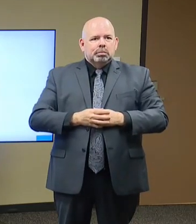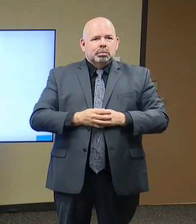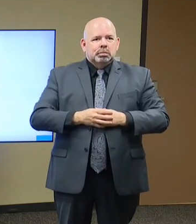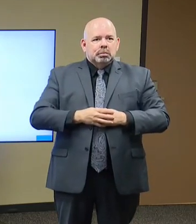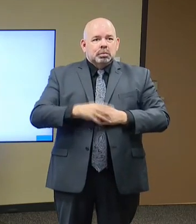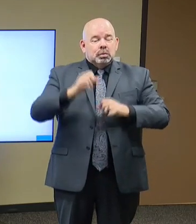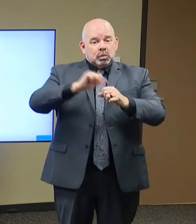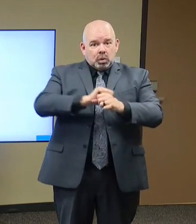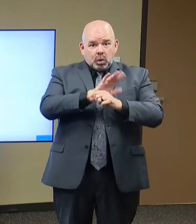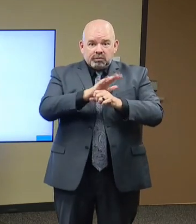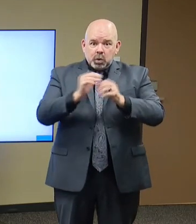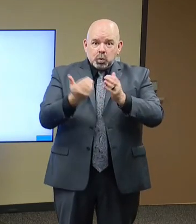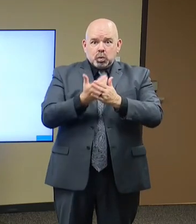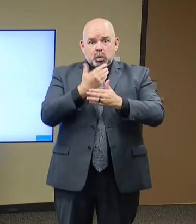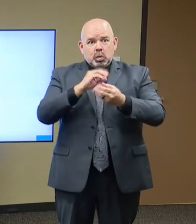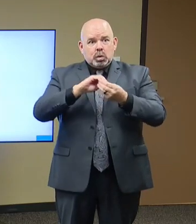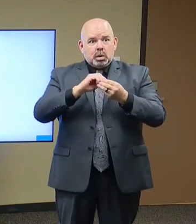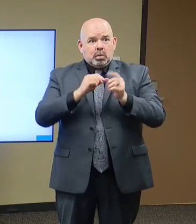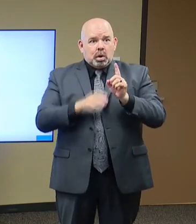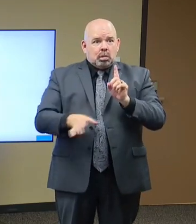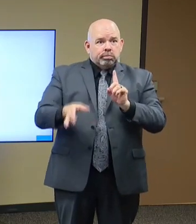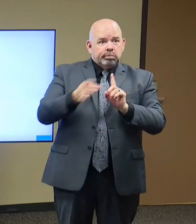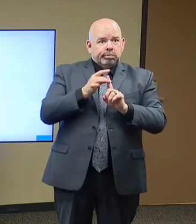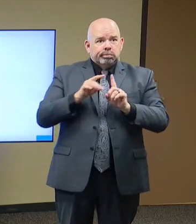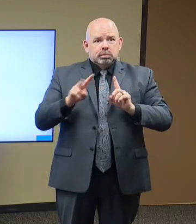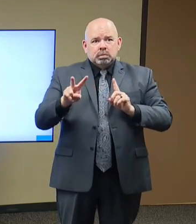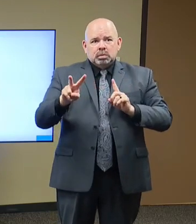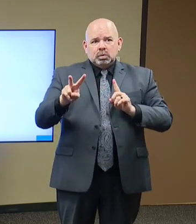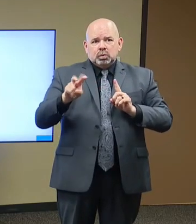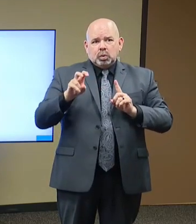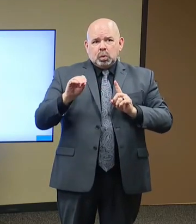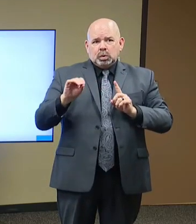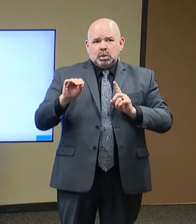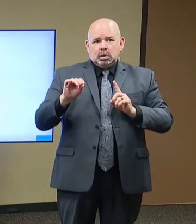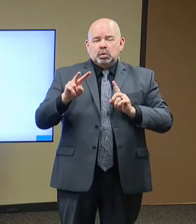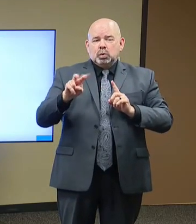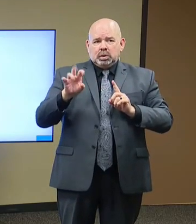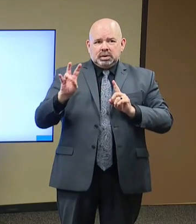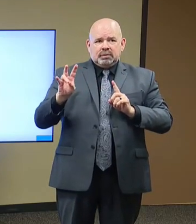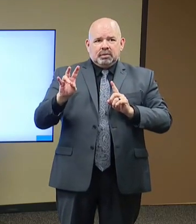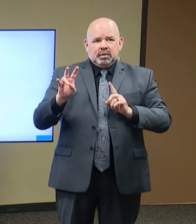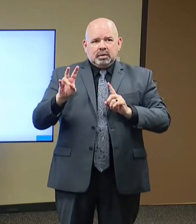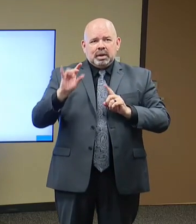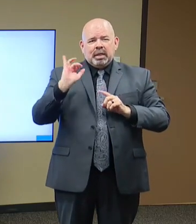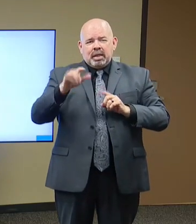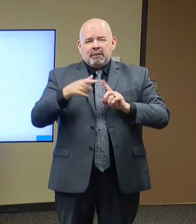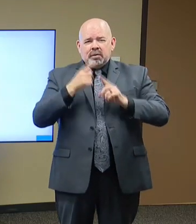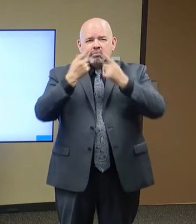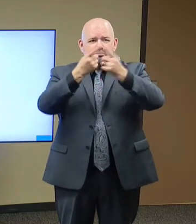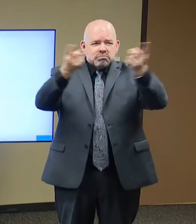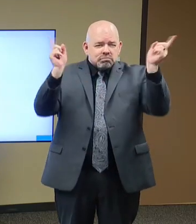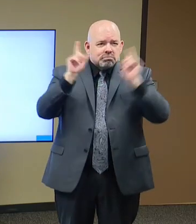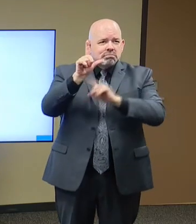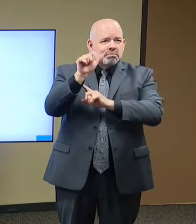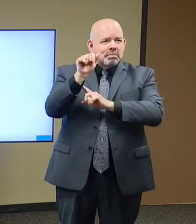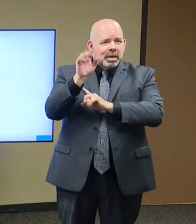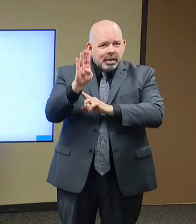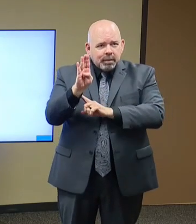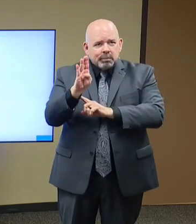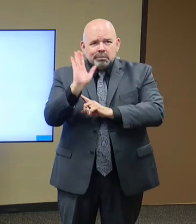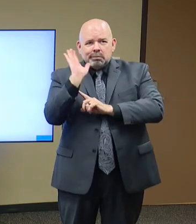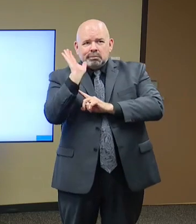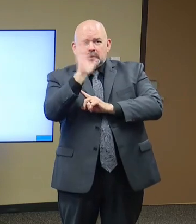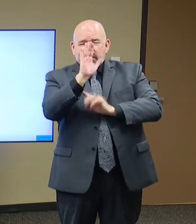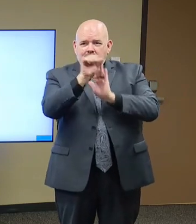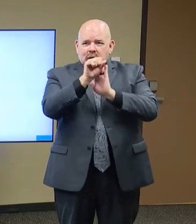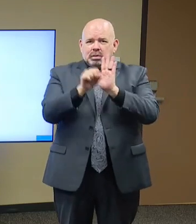then that's sorted out. 207 of them are from the electronic lab report system from the state, but then most of those are from